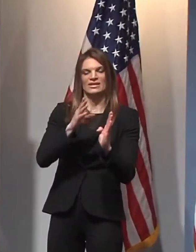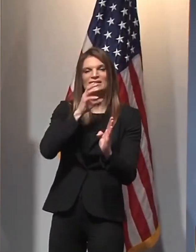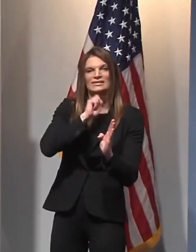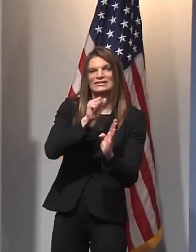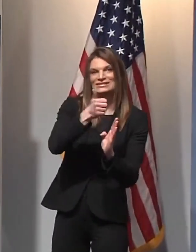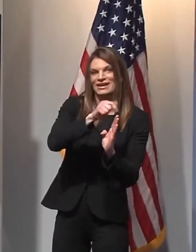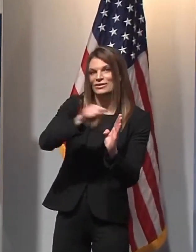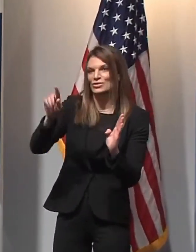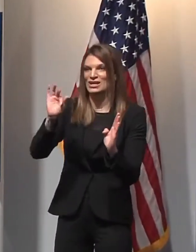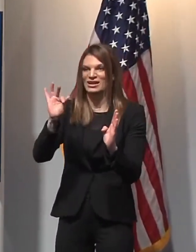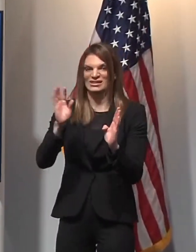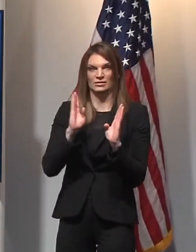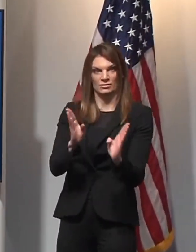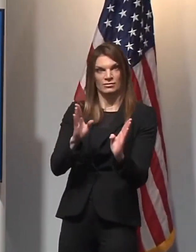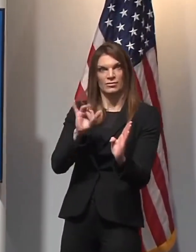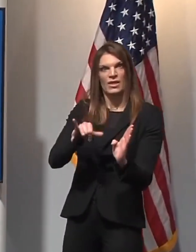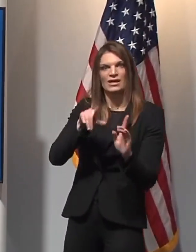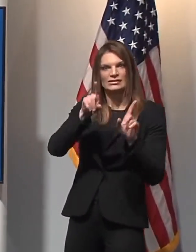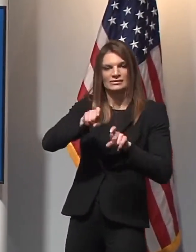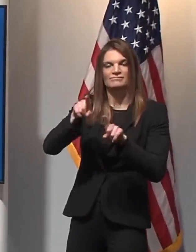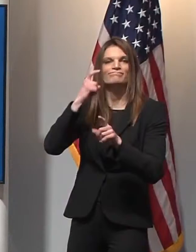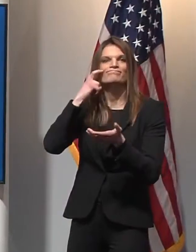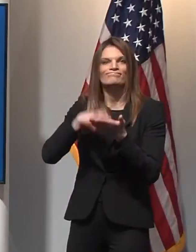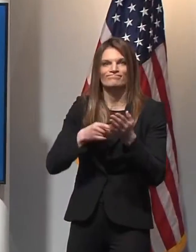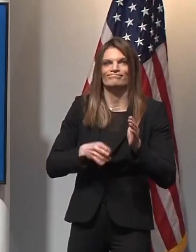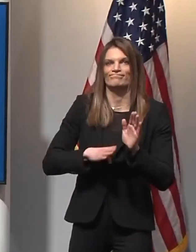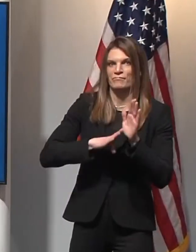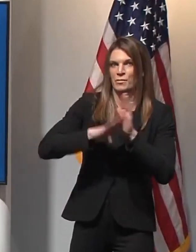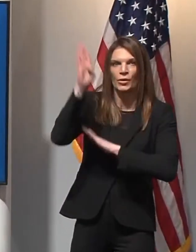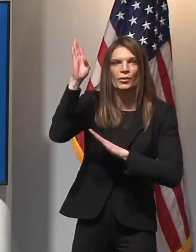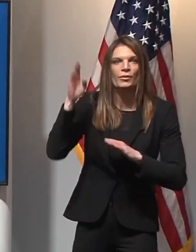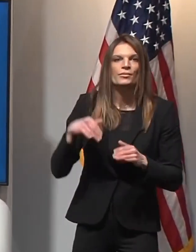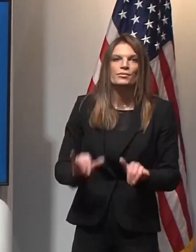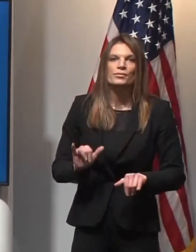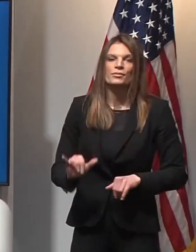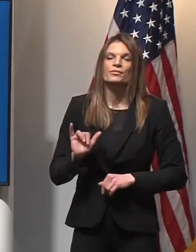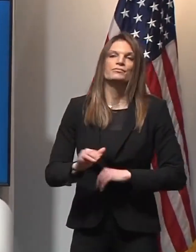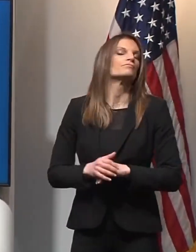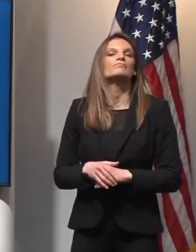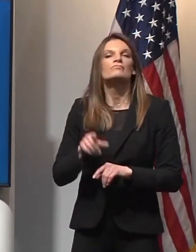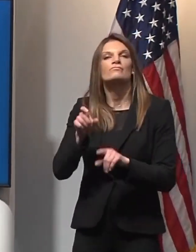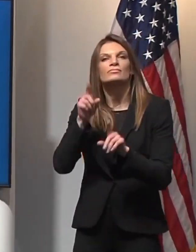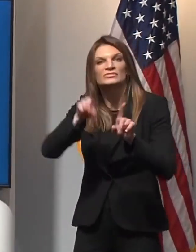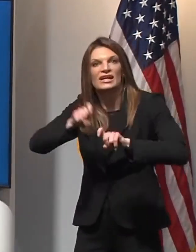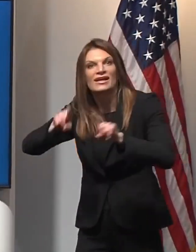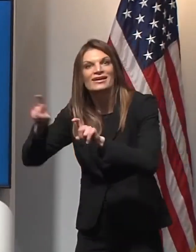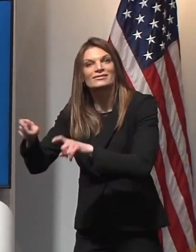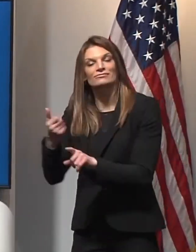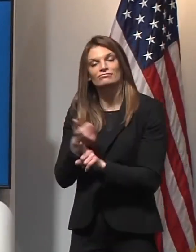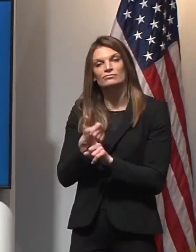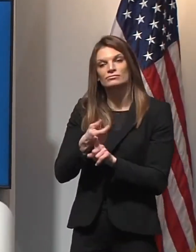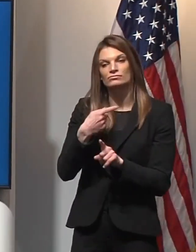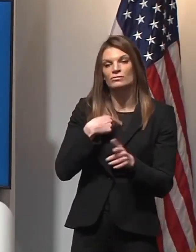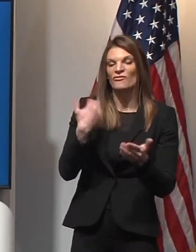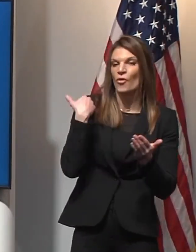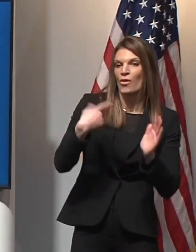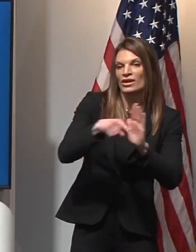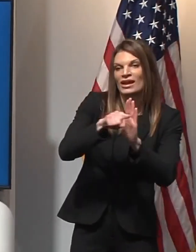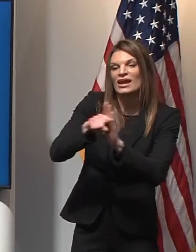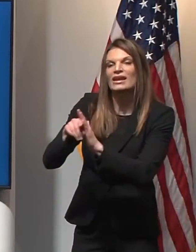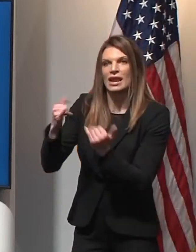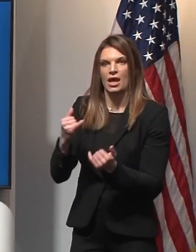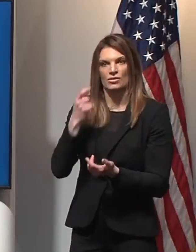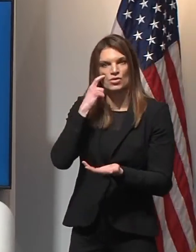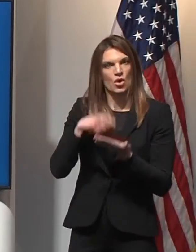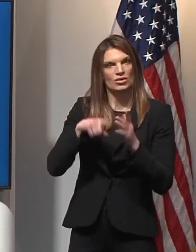the largest increase. Our percent of tests that are positive has also increased for the past 4 weeks and